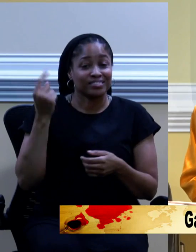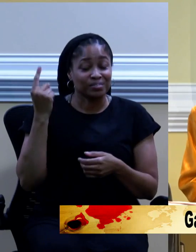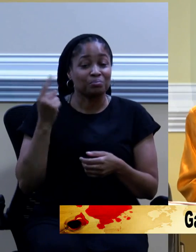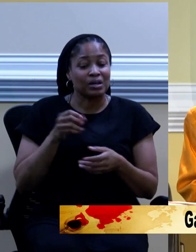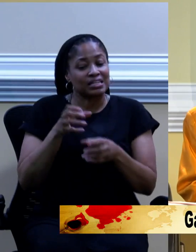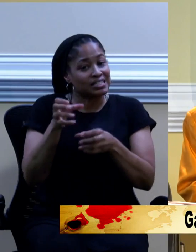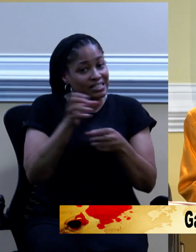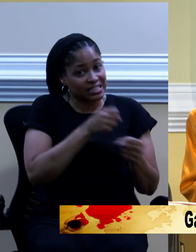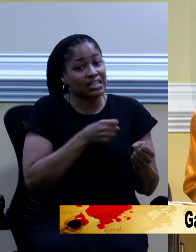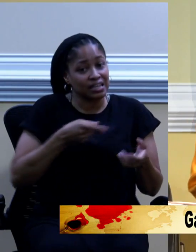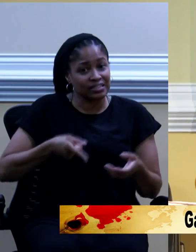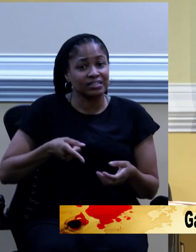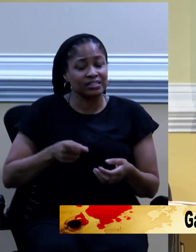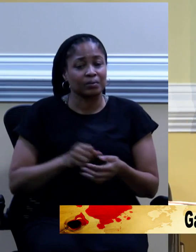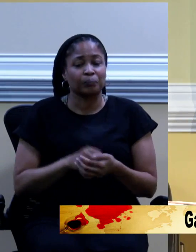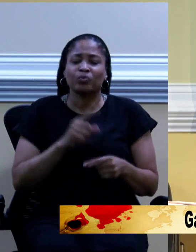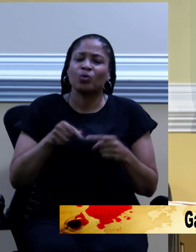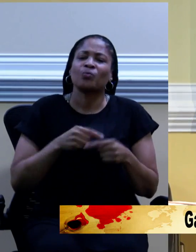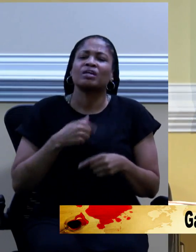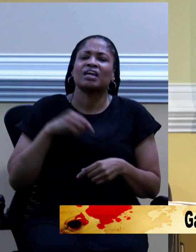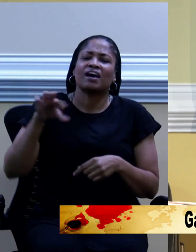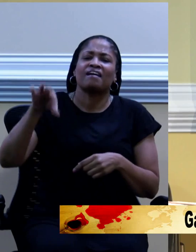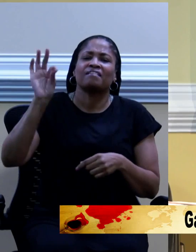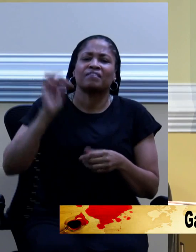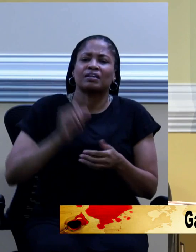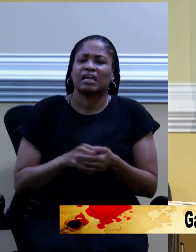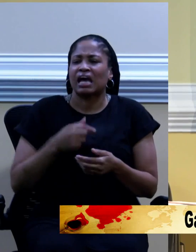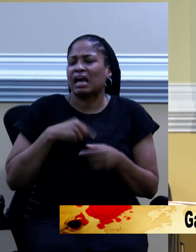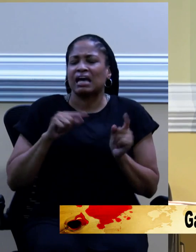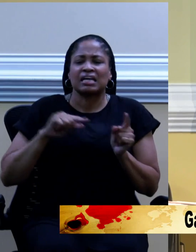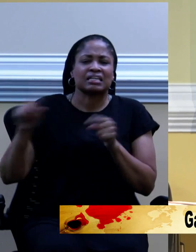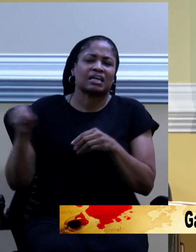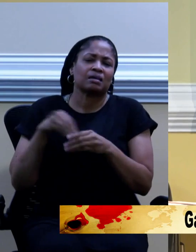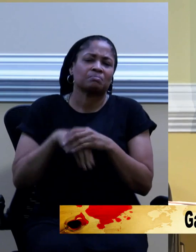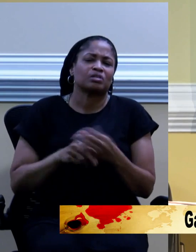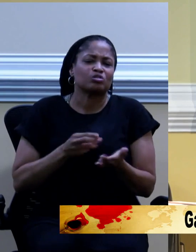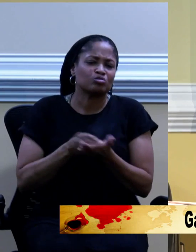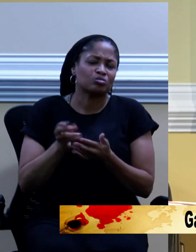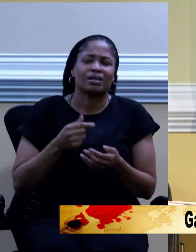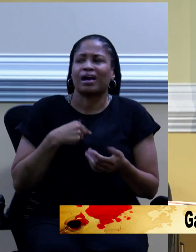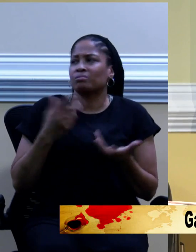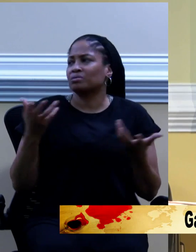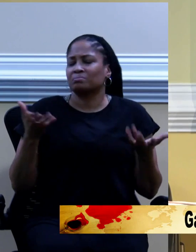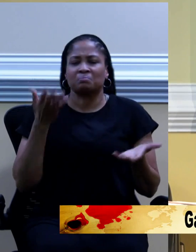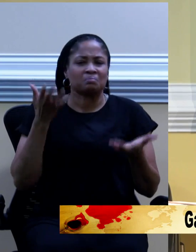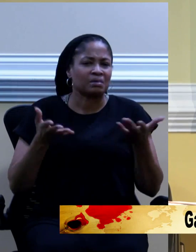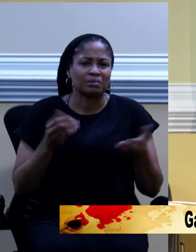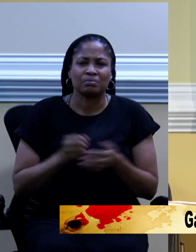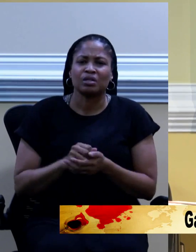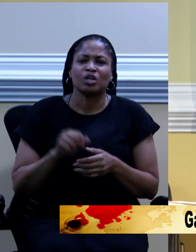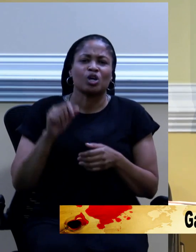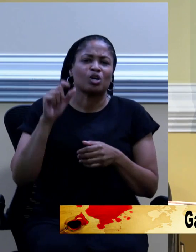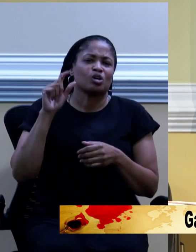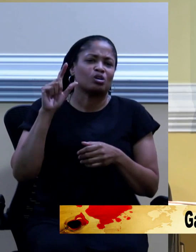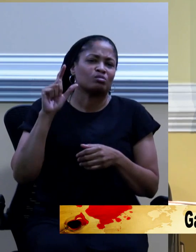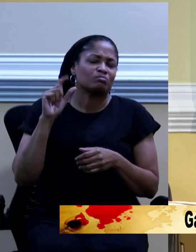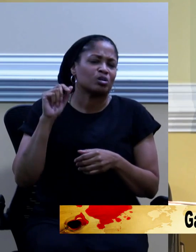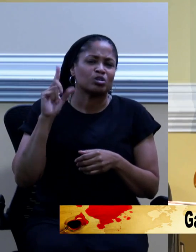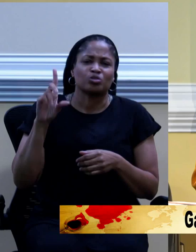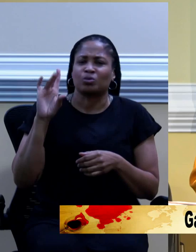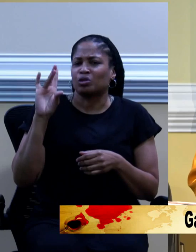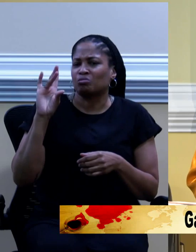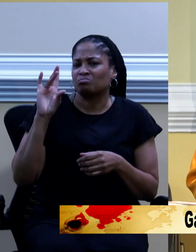When I found that out, when I come into this word, I think I'm about 24 years old, 23, 24. I hurry up and got